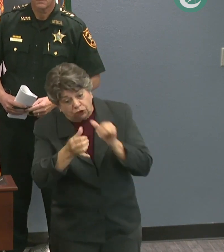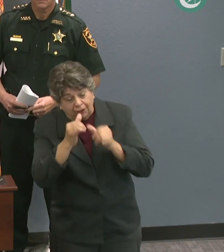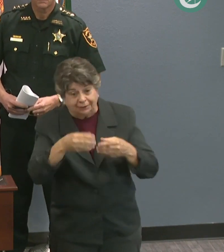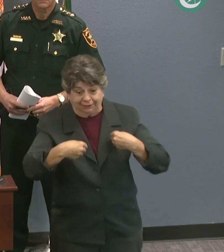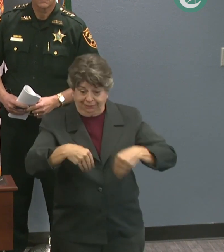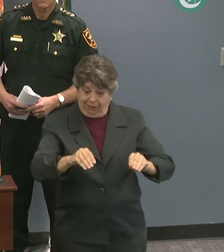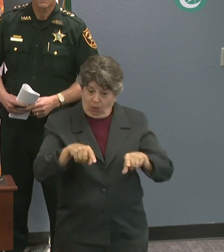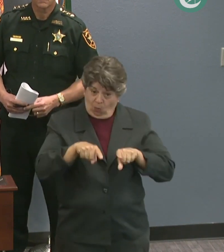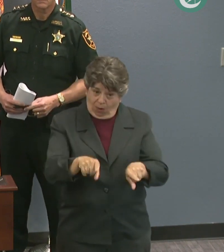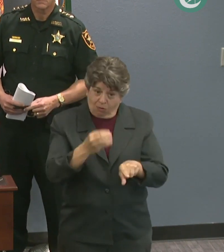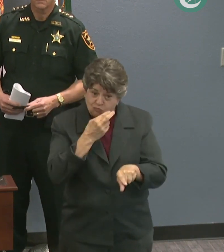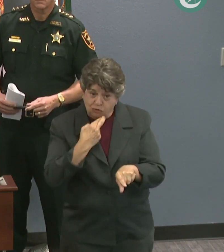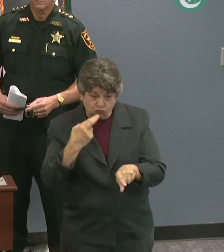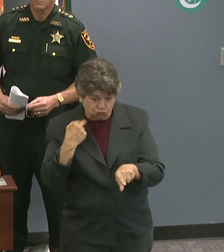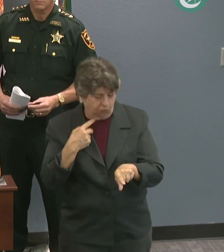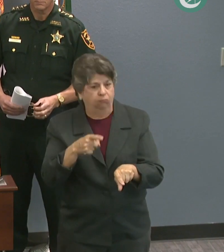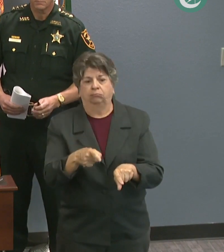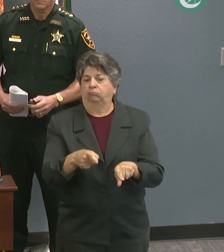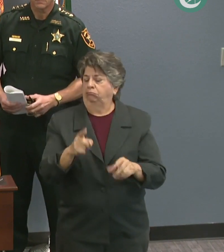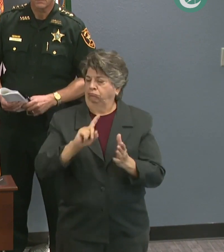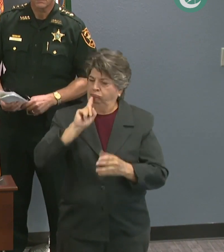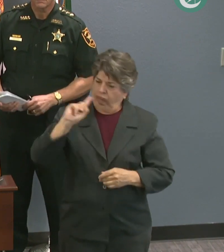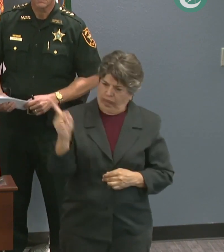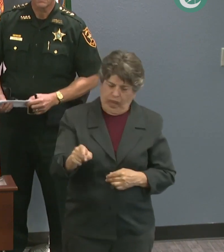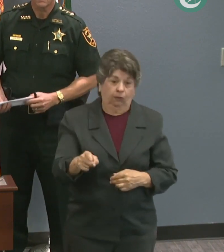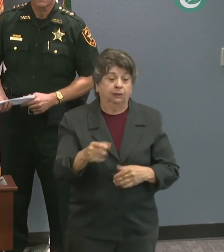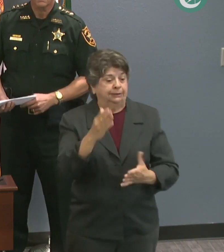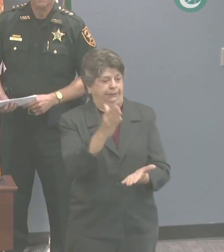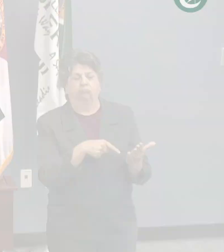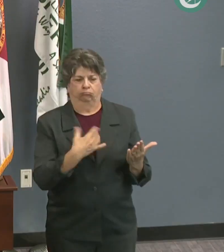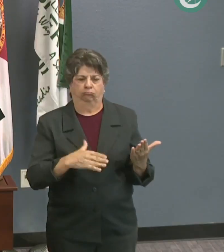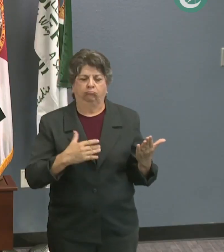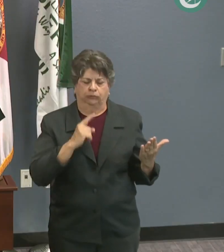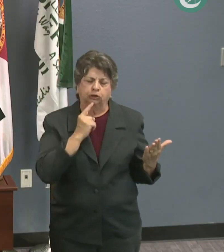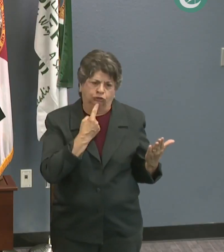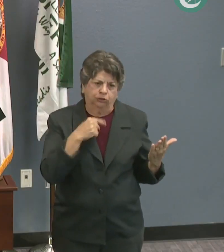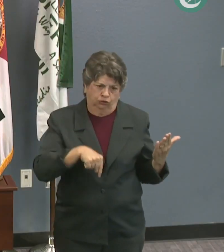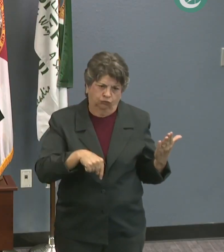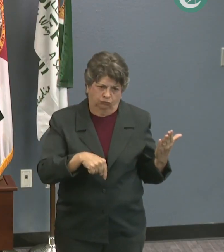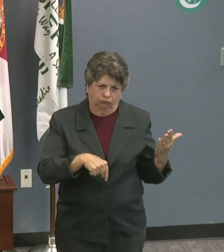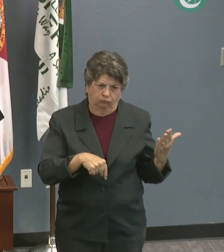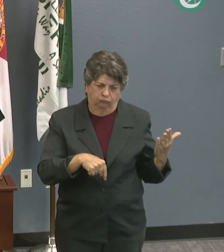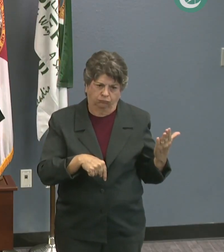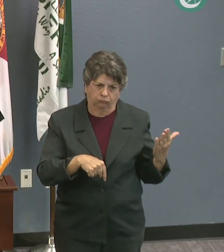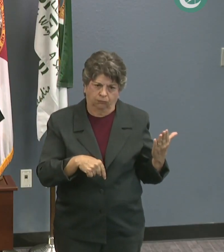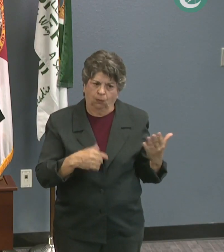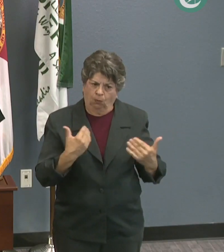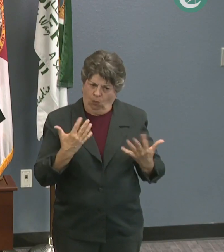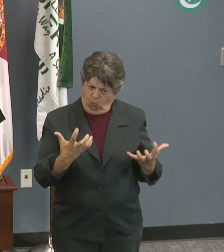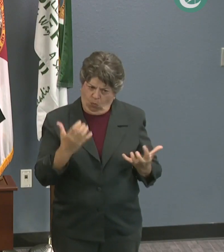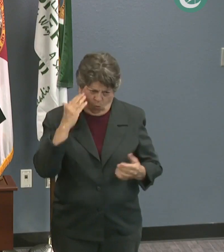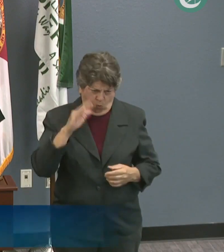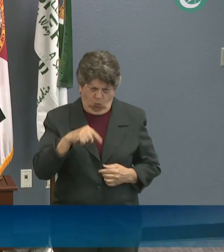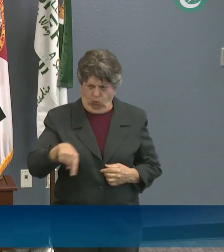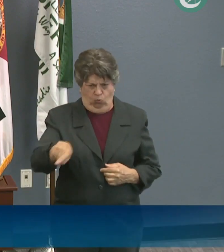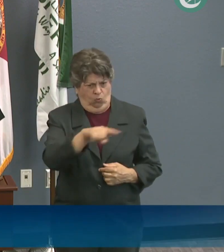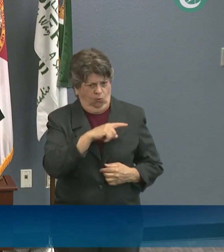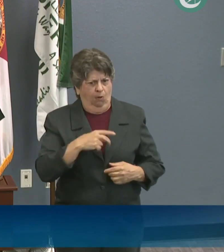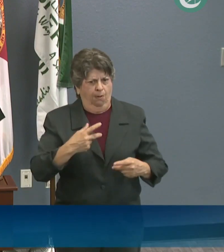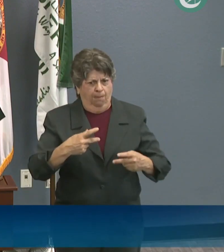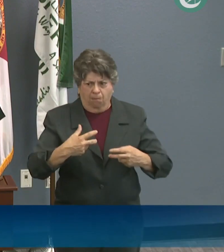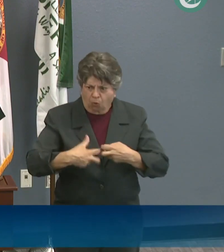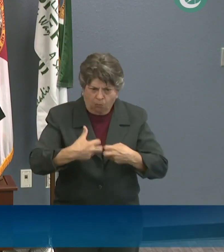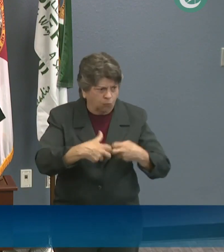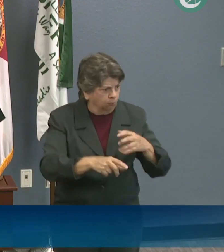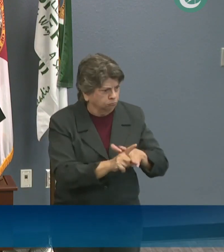in the governor's order that we think will help keep our residents safe. We're asking for everybody's help, everybody's cooperation, and that